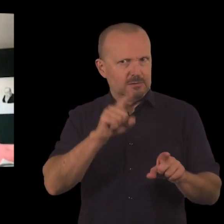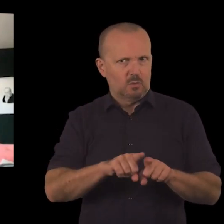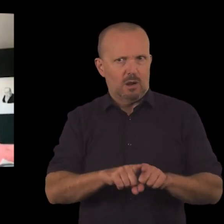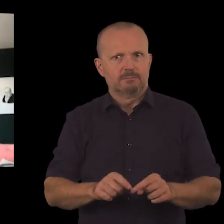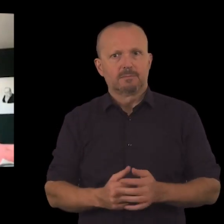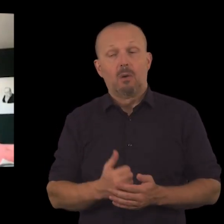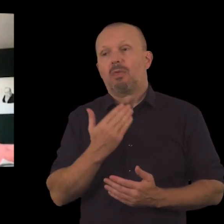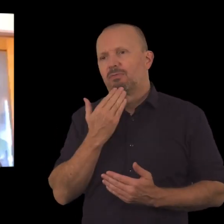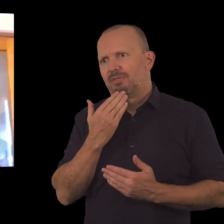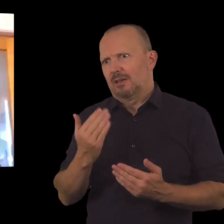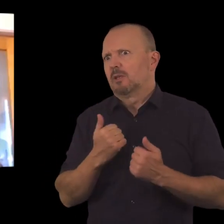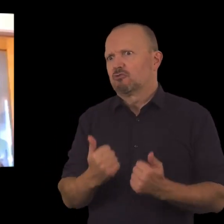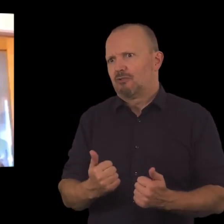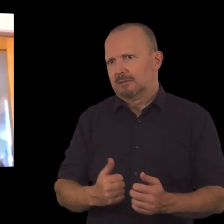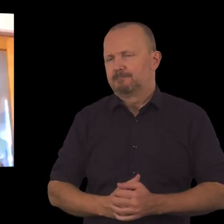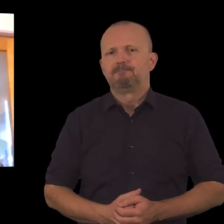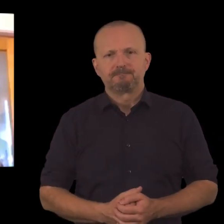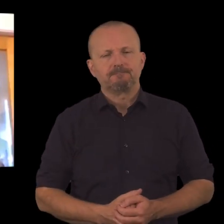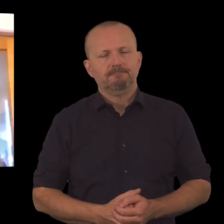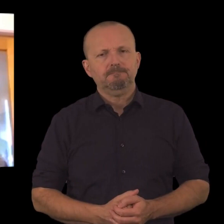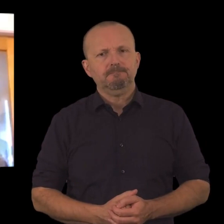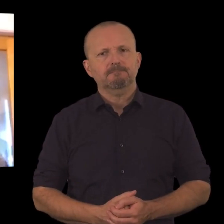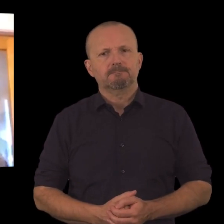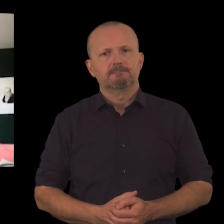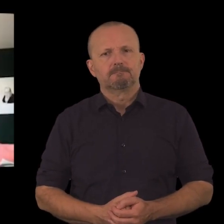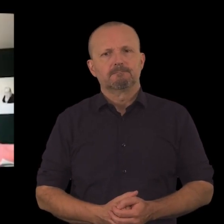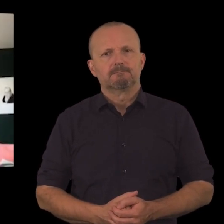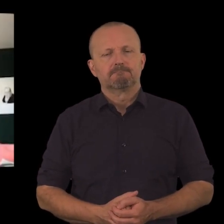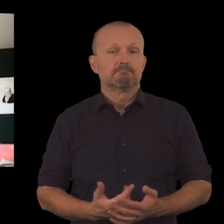as well. Brilliant, thank you very much.